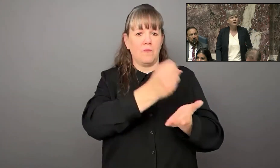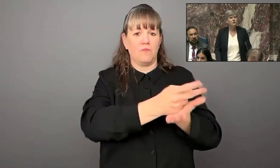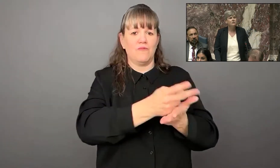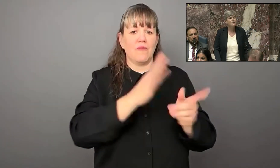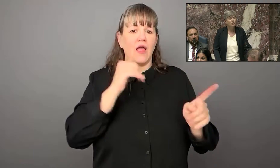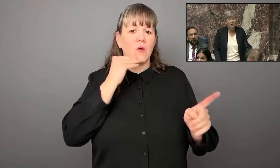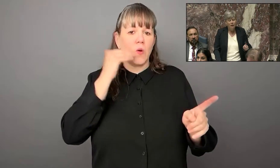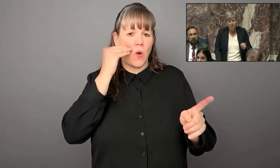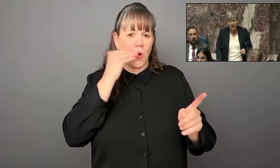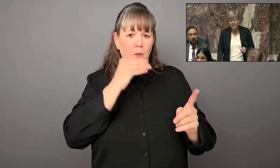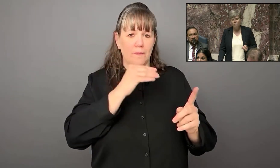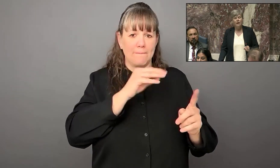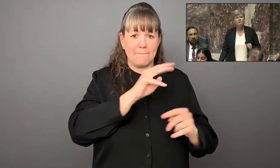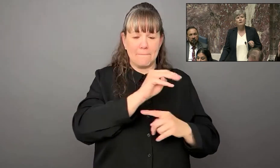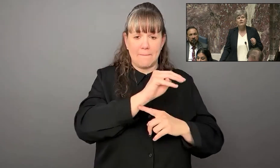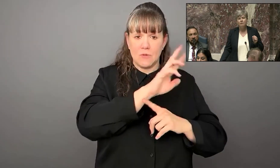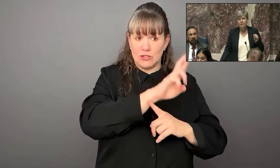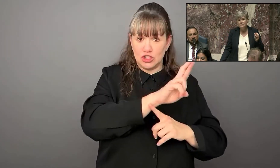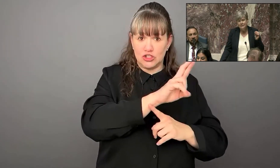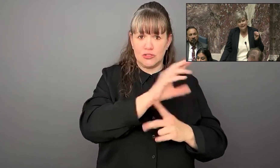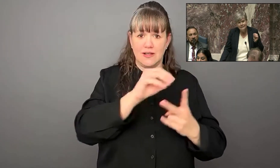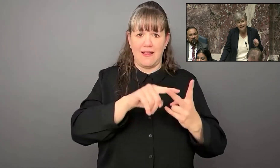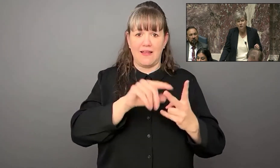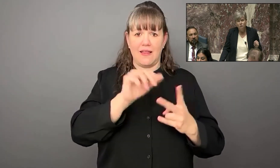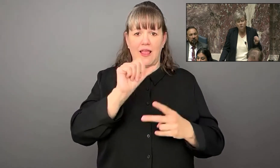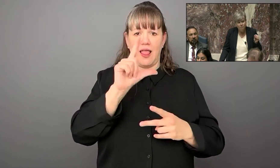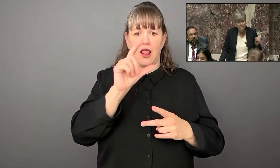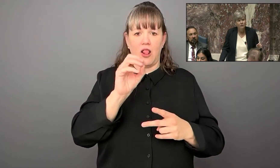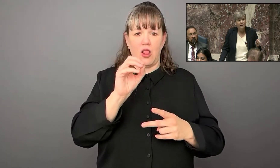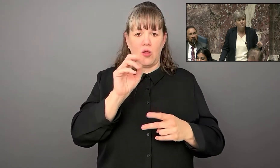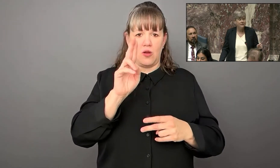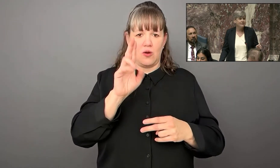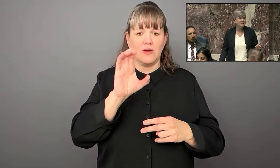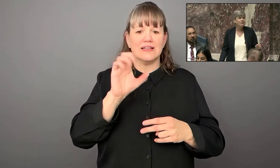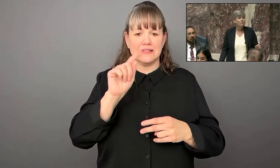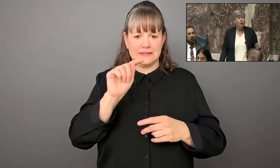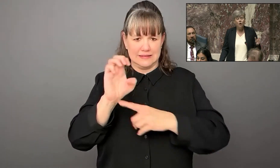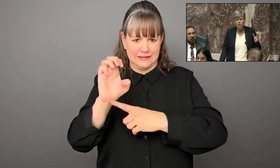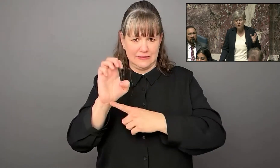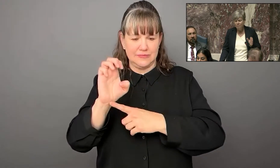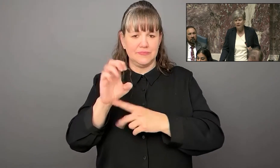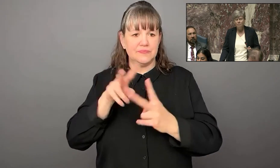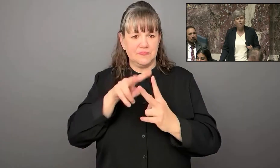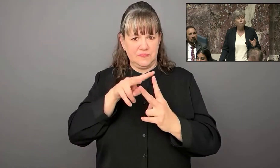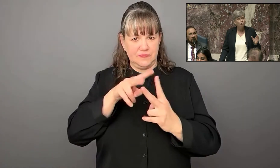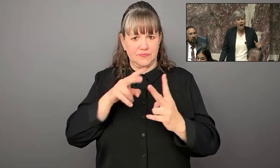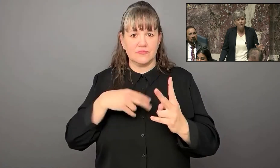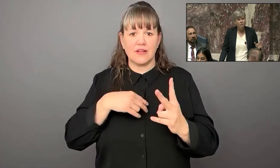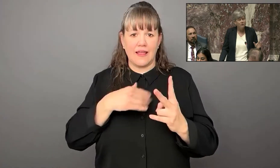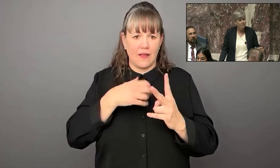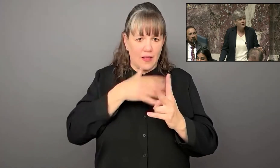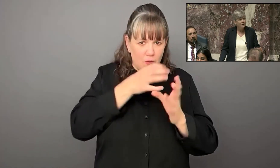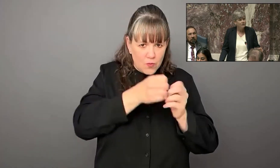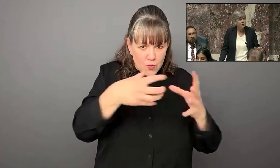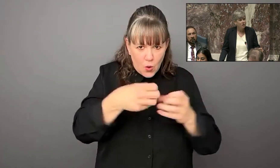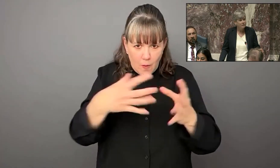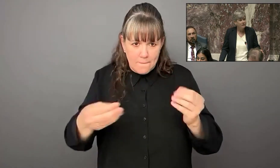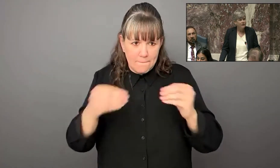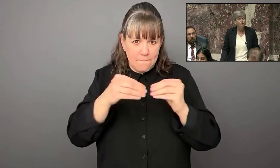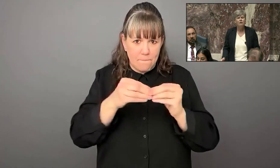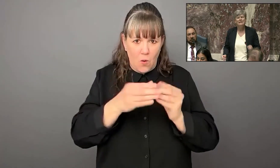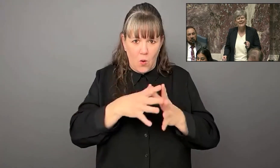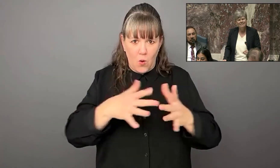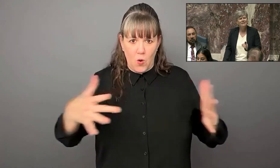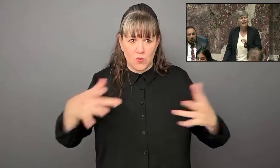of the correctional centre. That's why we've made the commitment to continue to build out this system so that people, rather than being held in